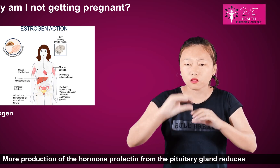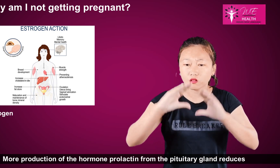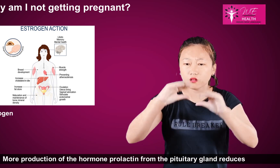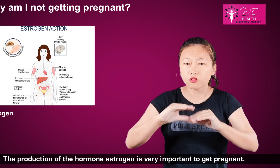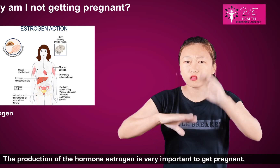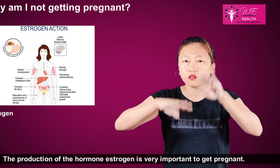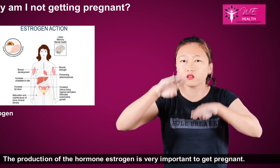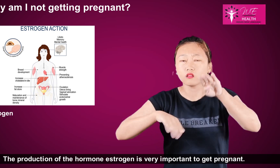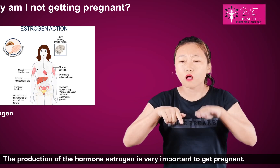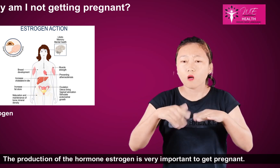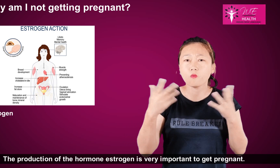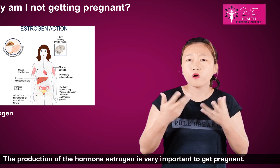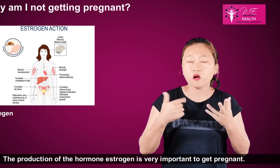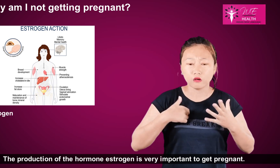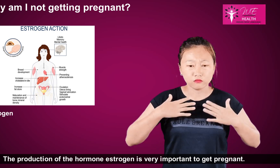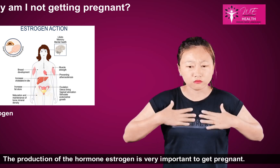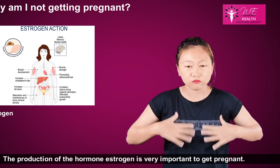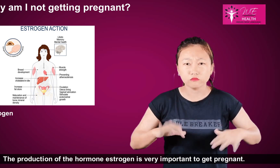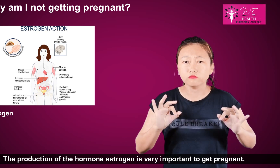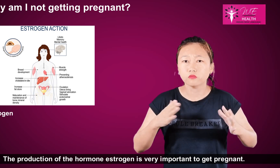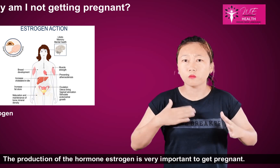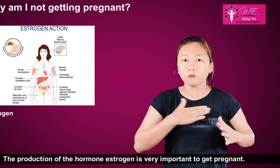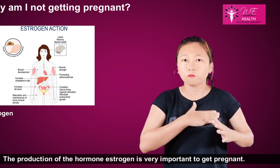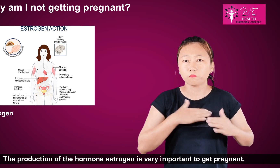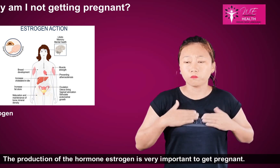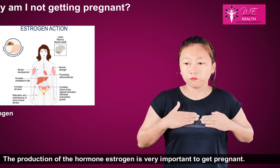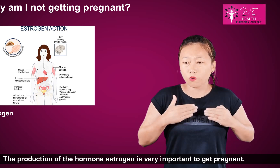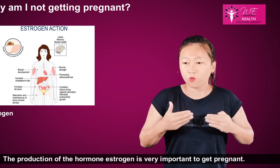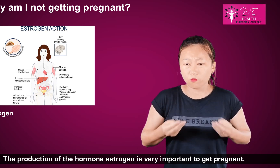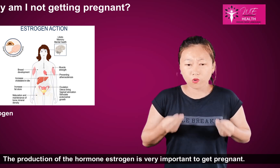The production of the hormone estrogen is very important to get pregnant.